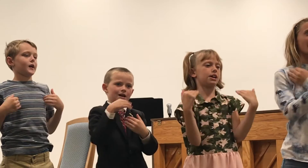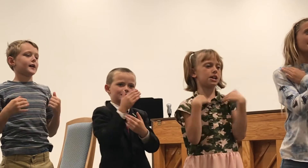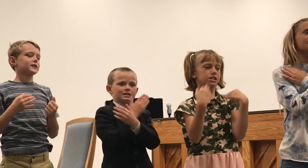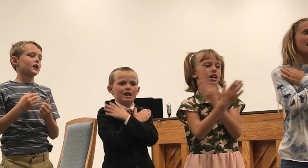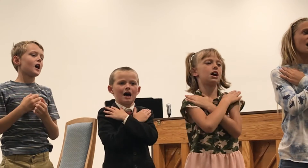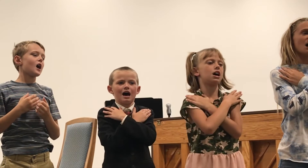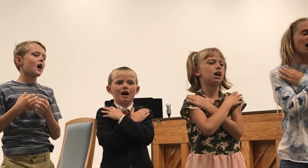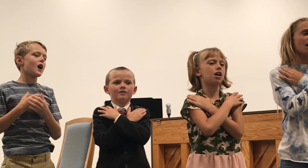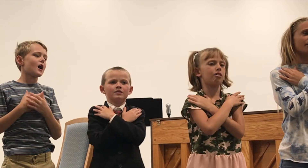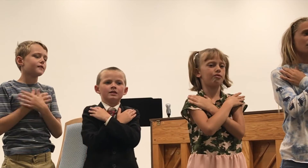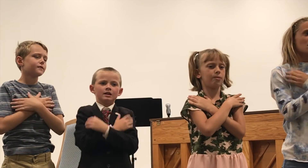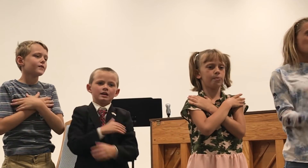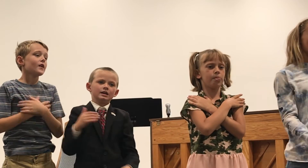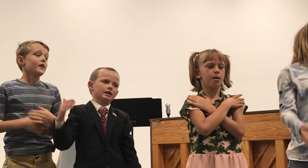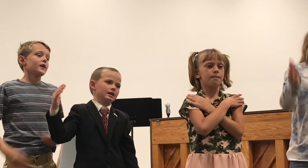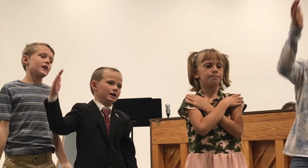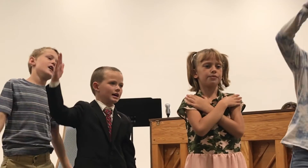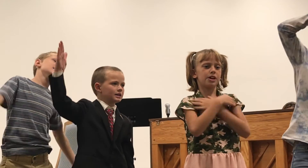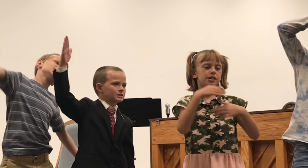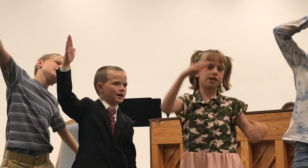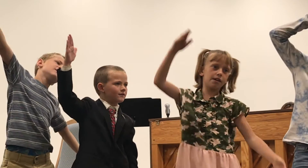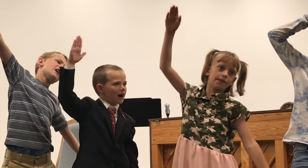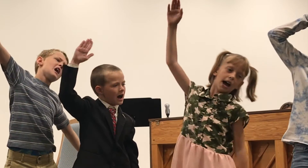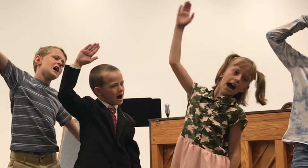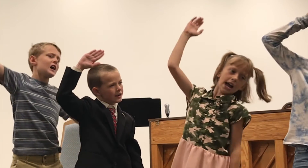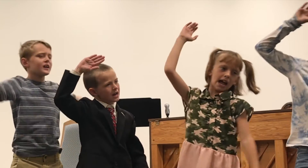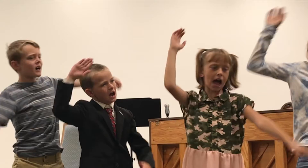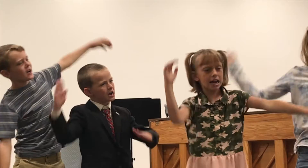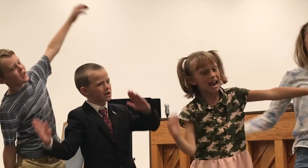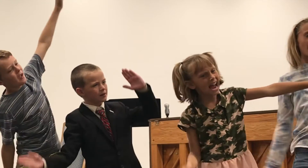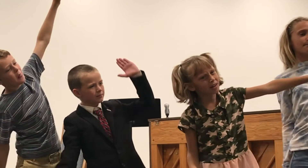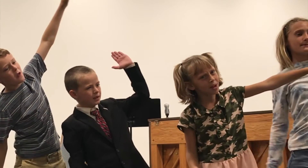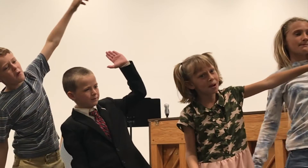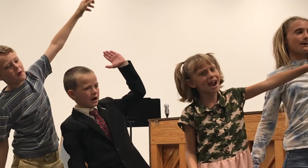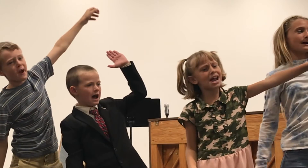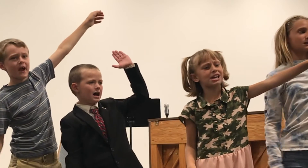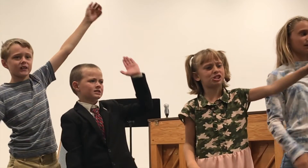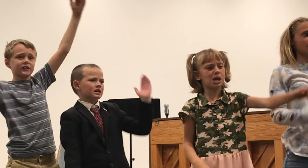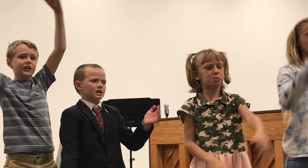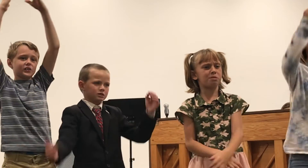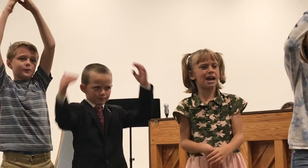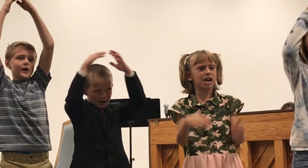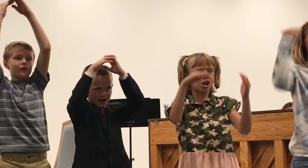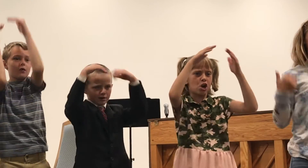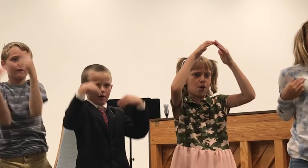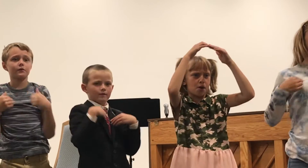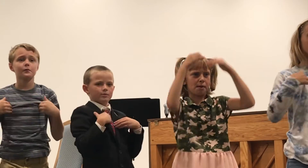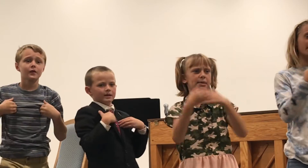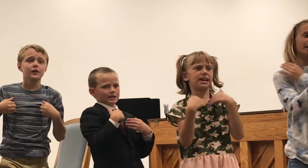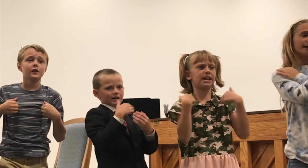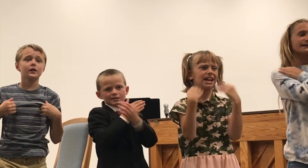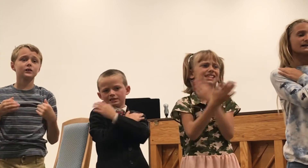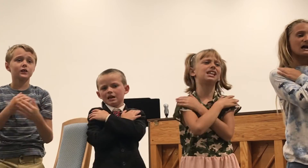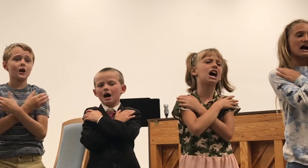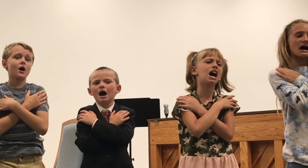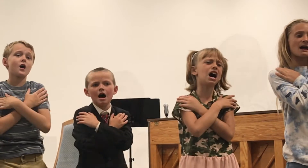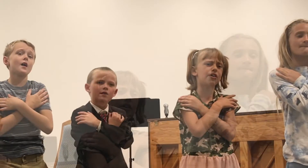is love. He is a father and a friend to the center, he is love.